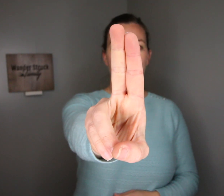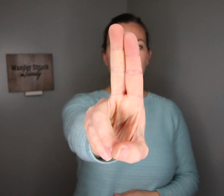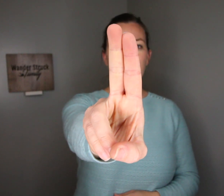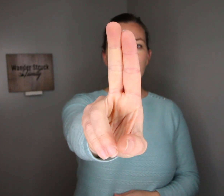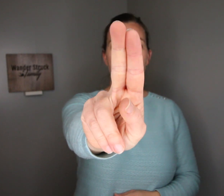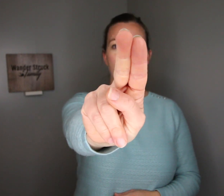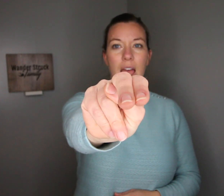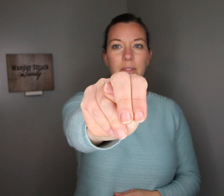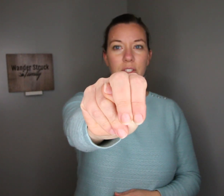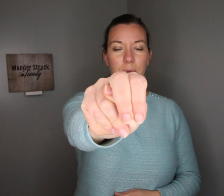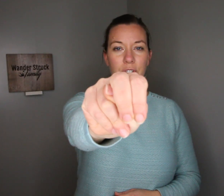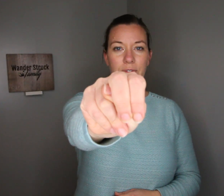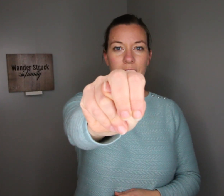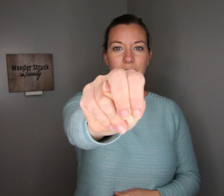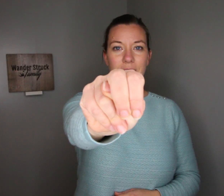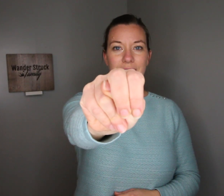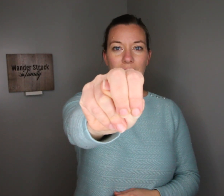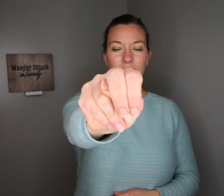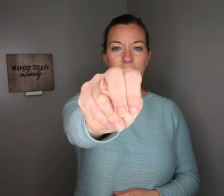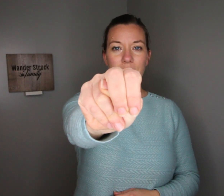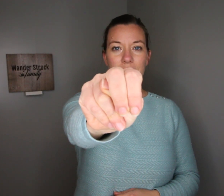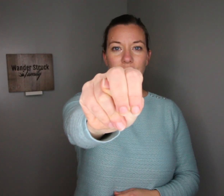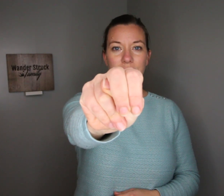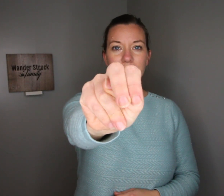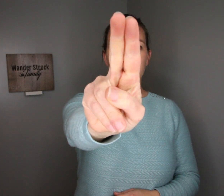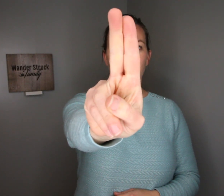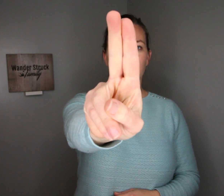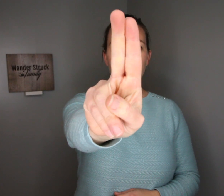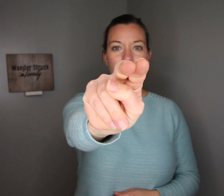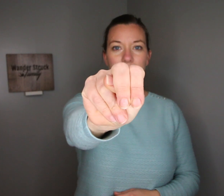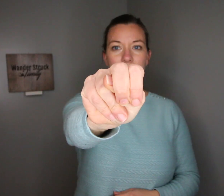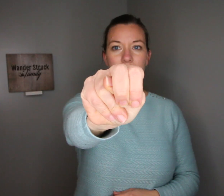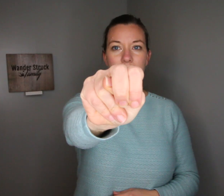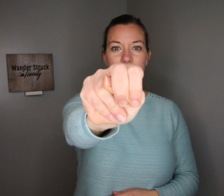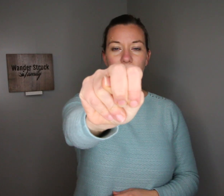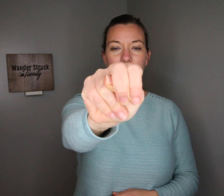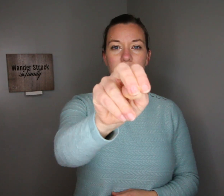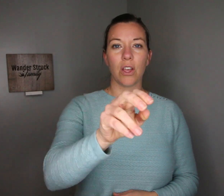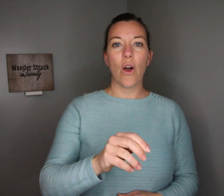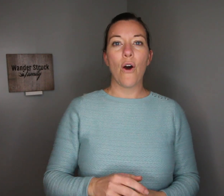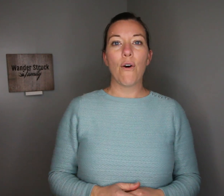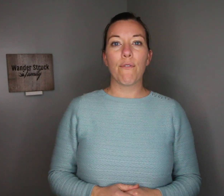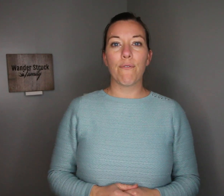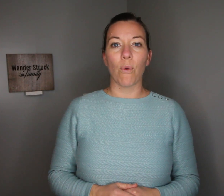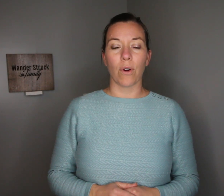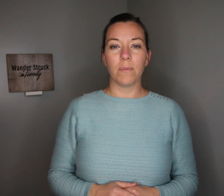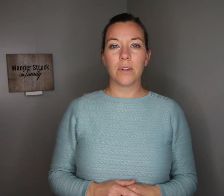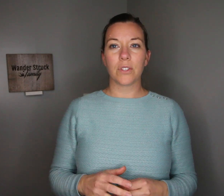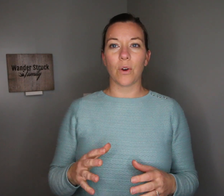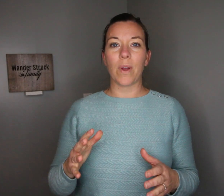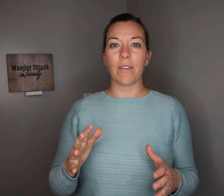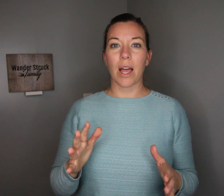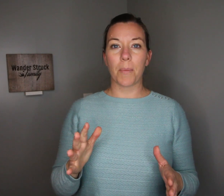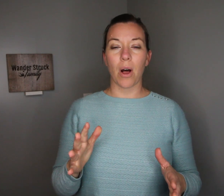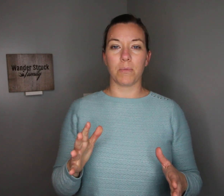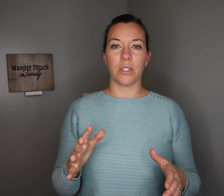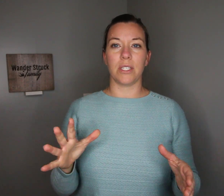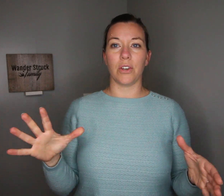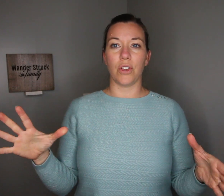United. Just put your fingers down for nations. So United Nations formed. So we have a couple options here. You